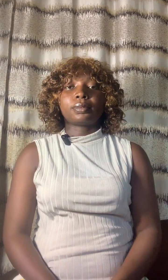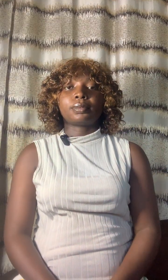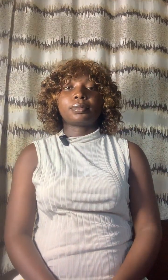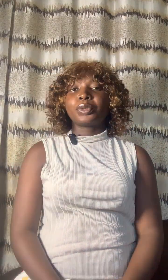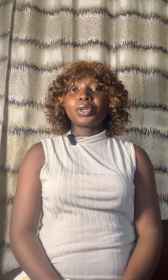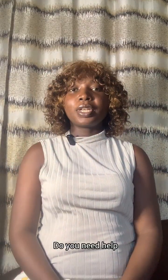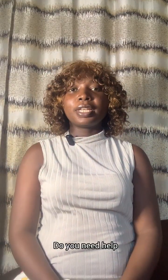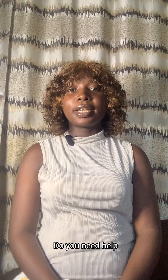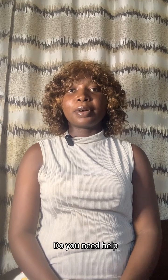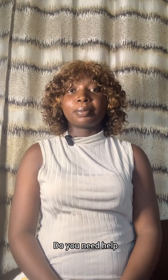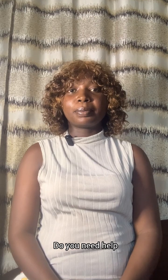Do you need help?